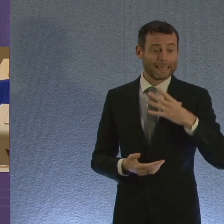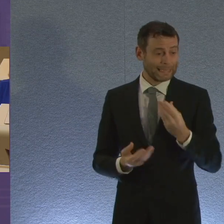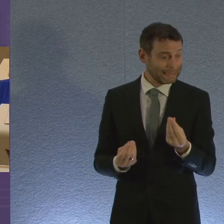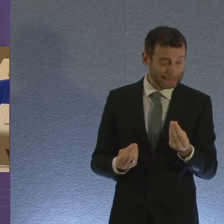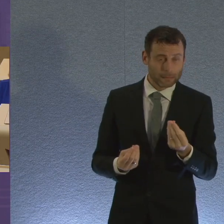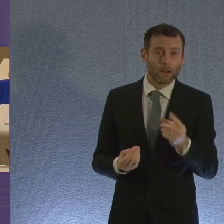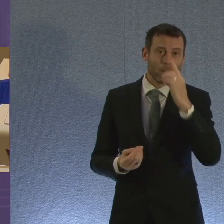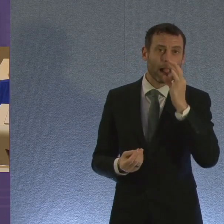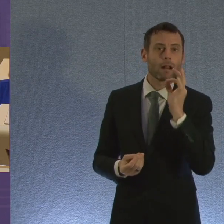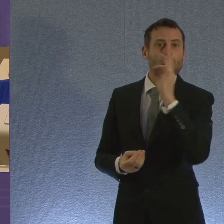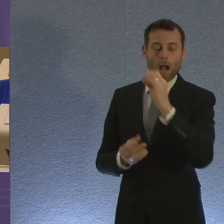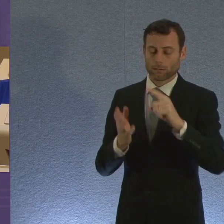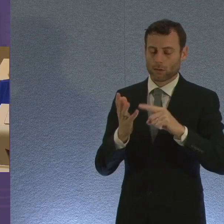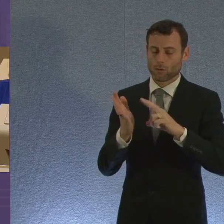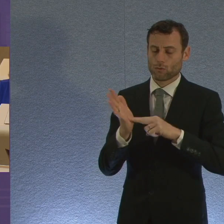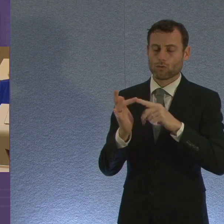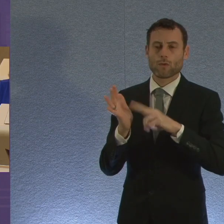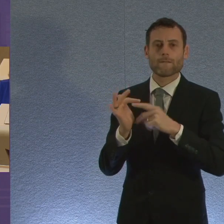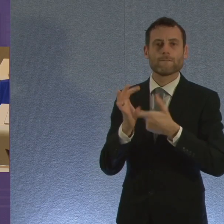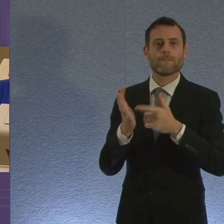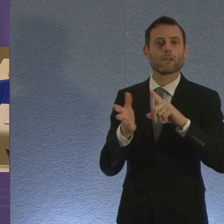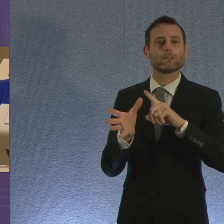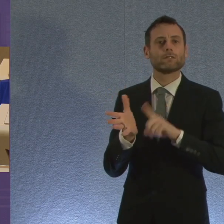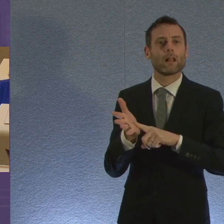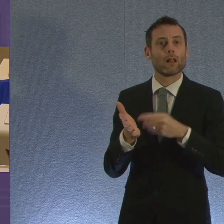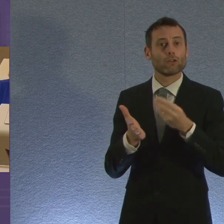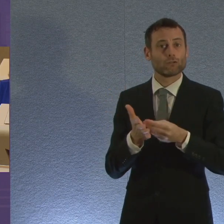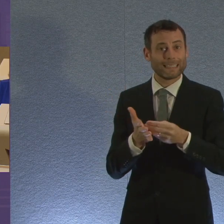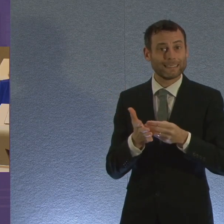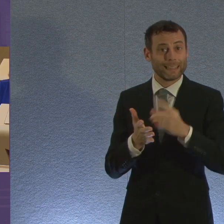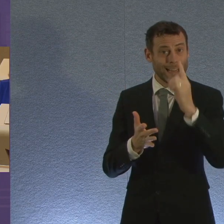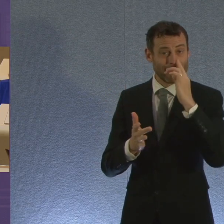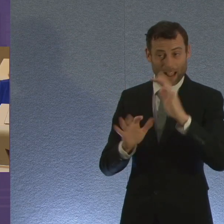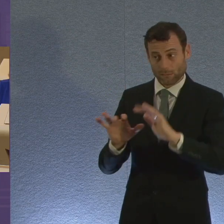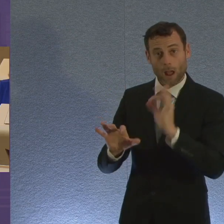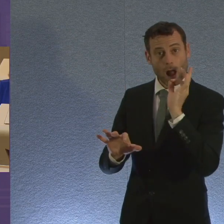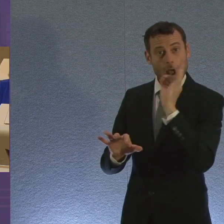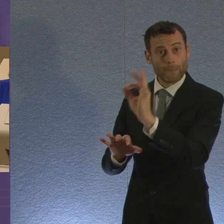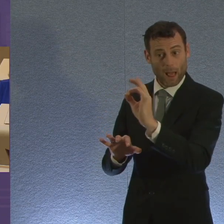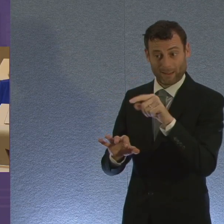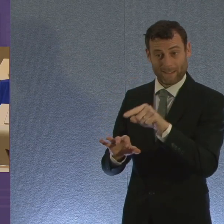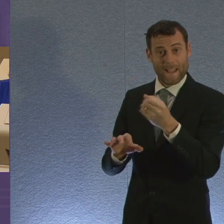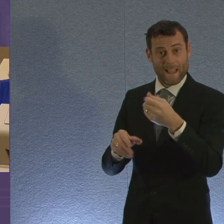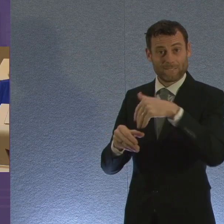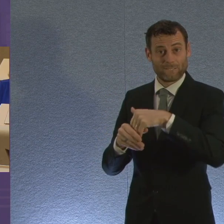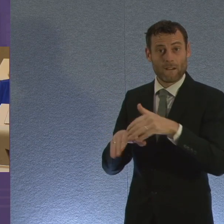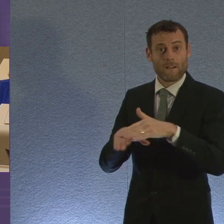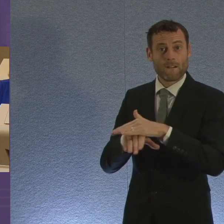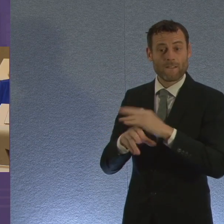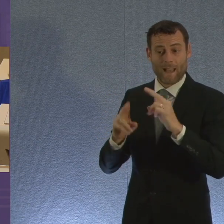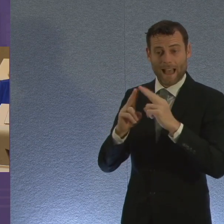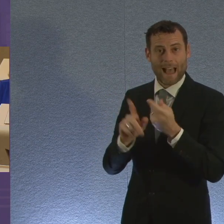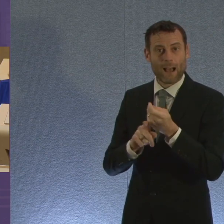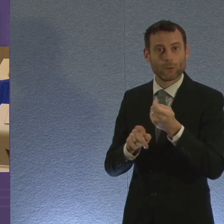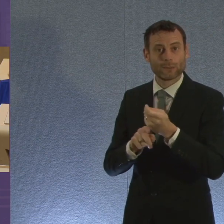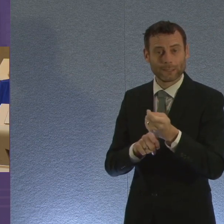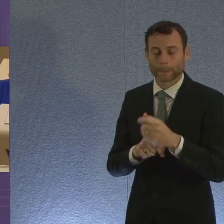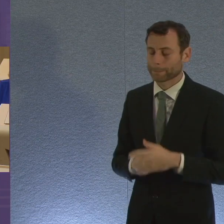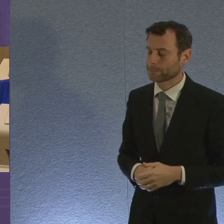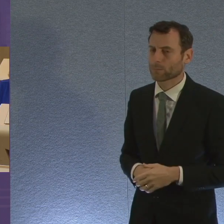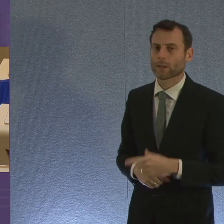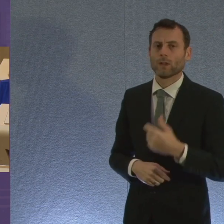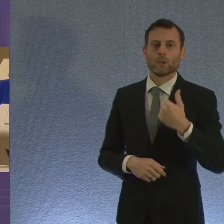housing element, to do so. I welcome the commitment already shown by many landlords around the country in response to